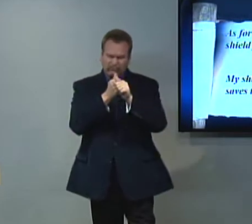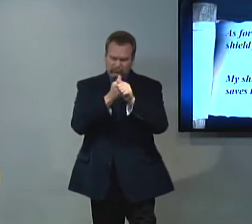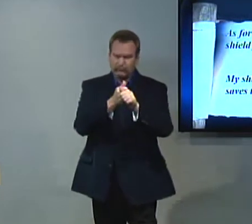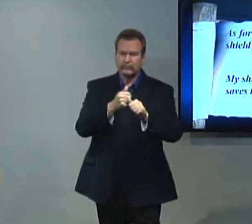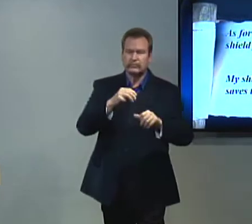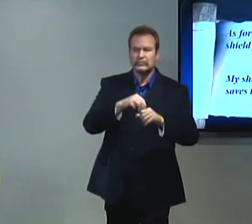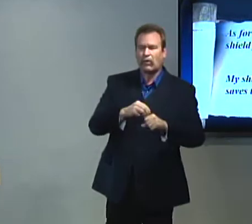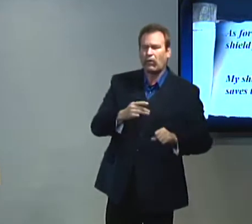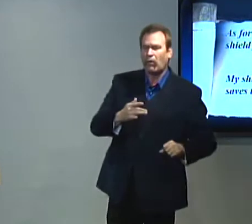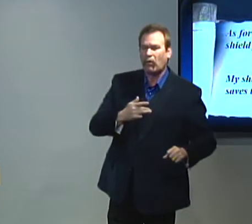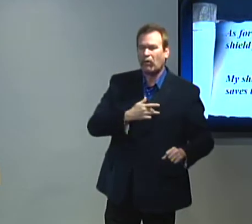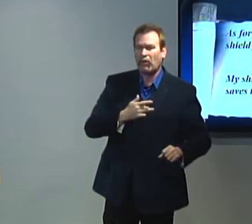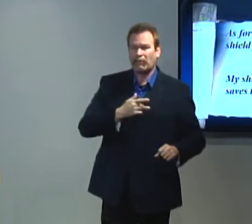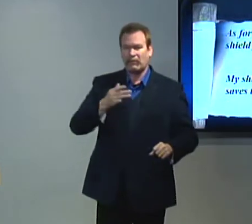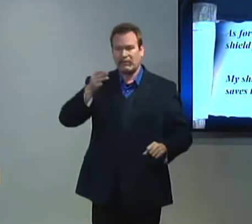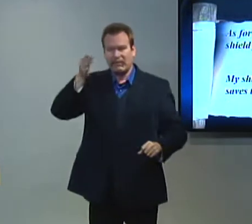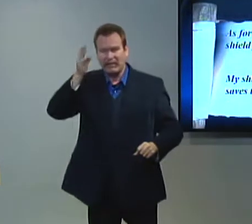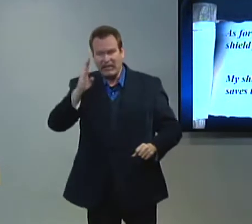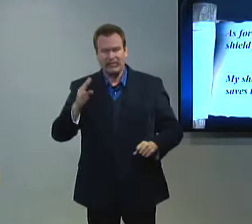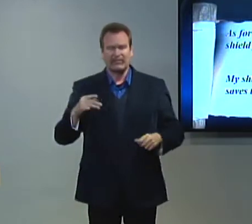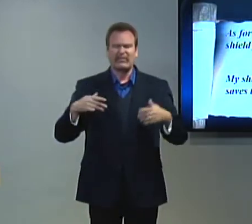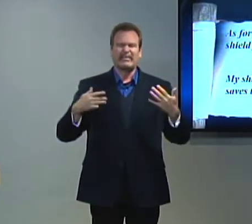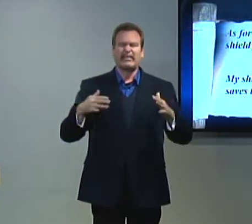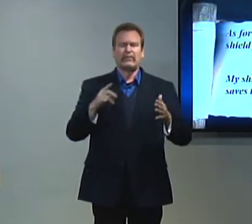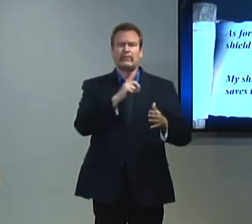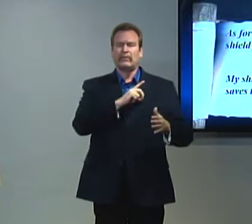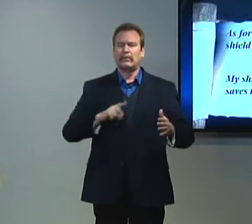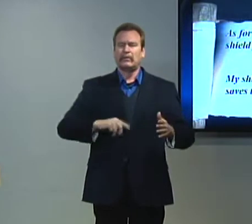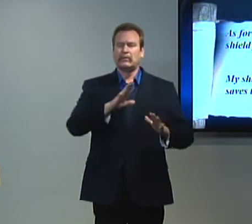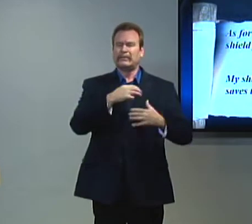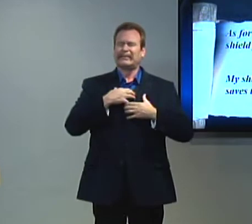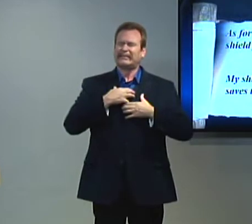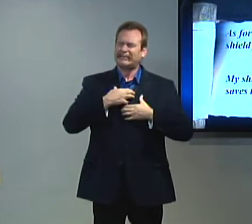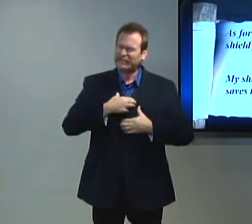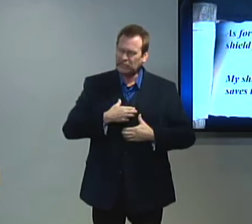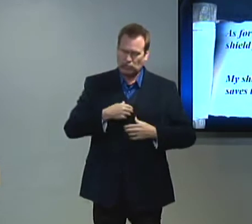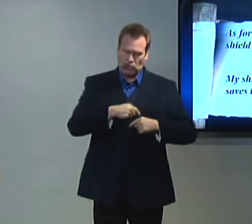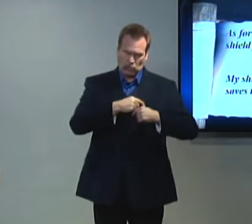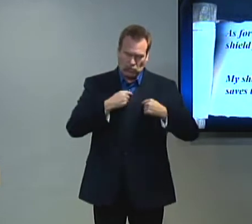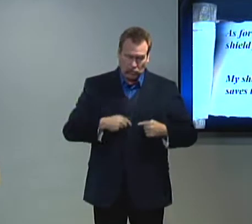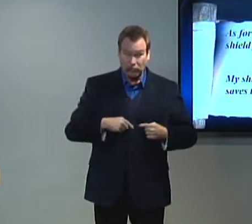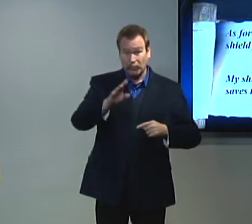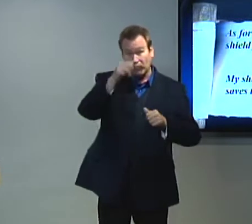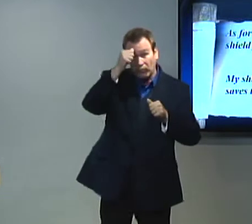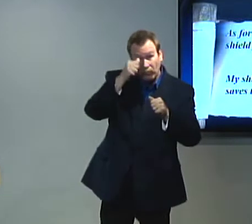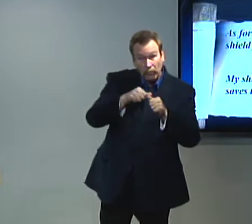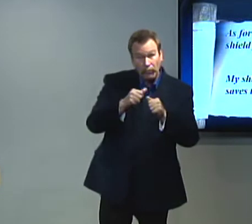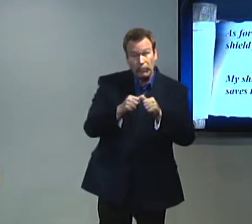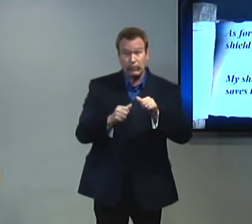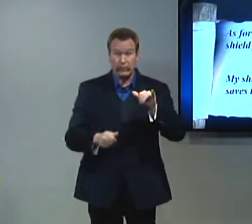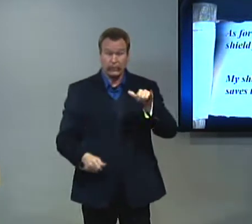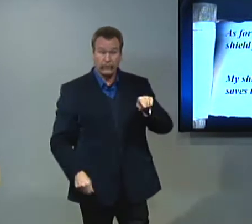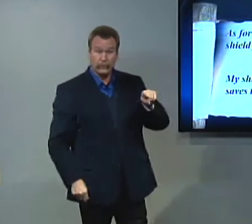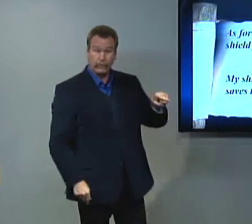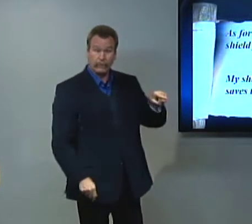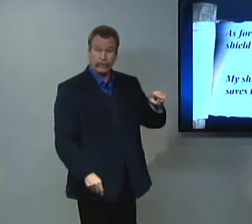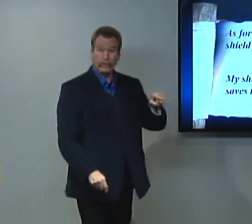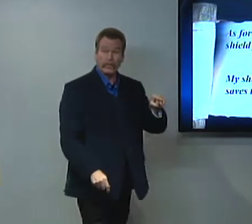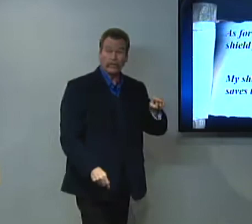God is a shield. We follow him with our whole heart. And David had a passionate heart to follow God.